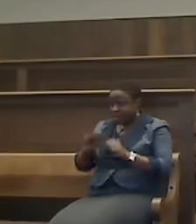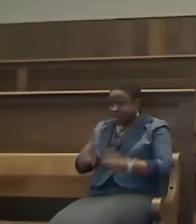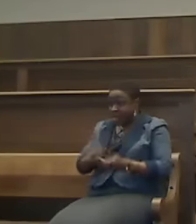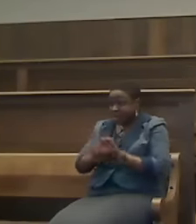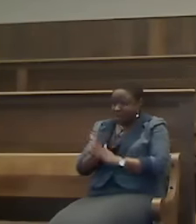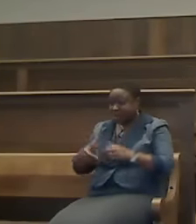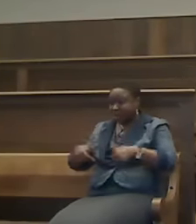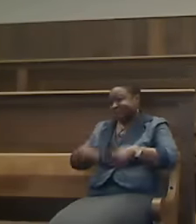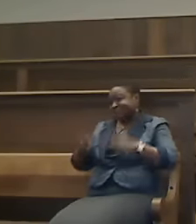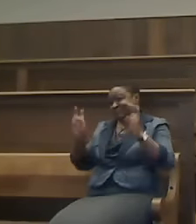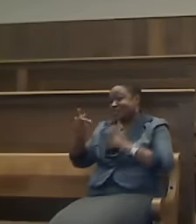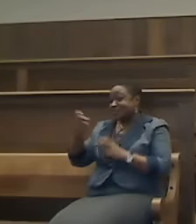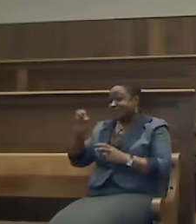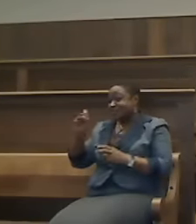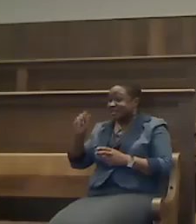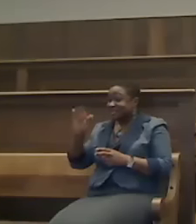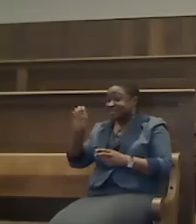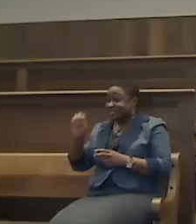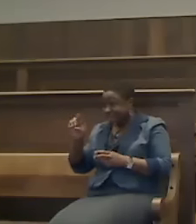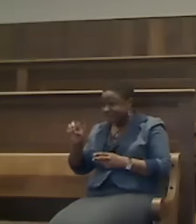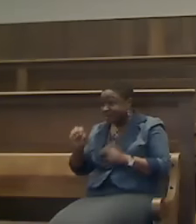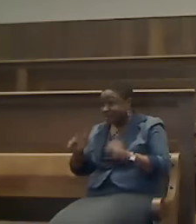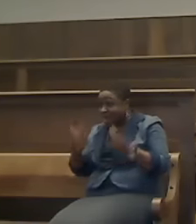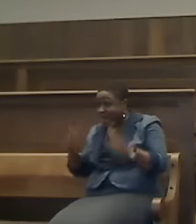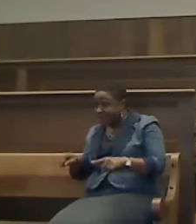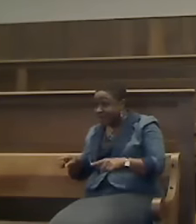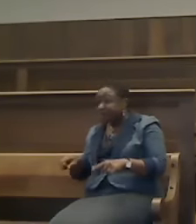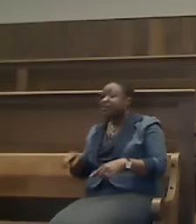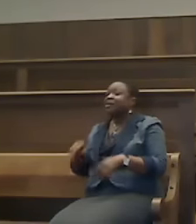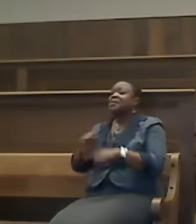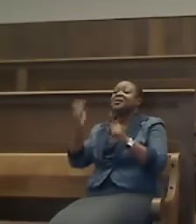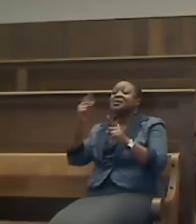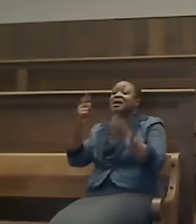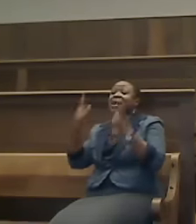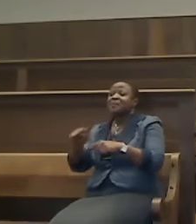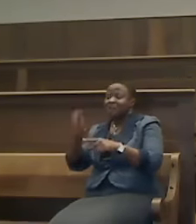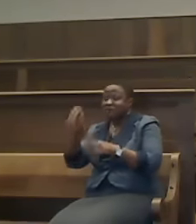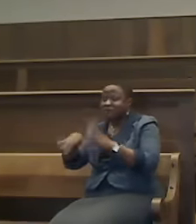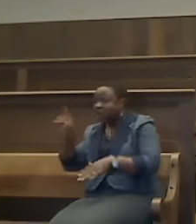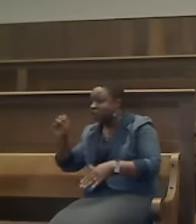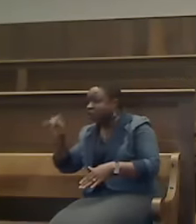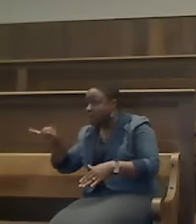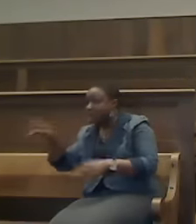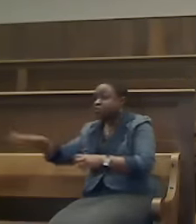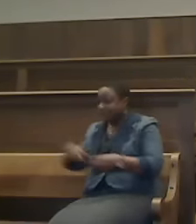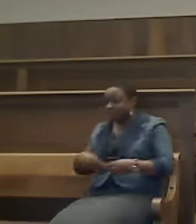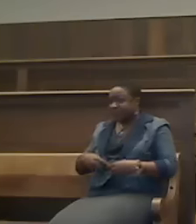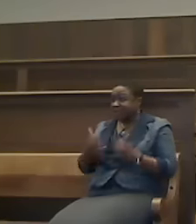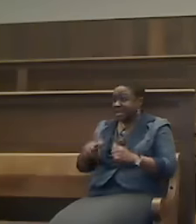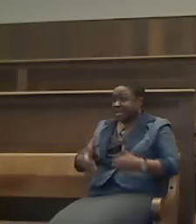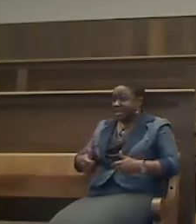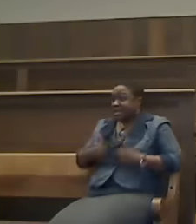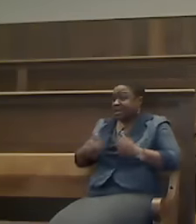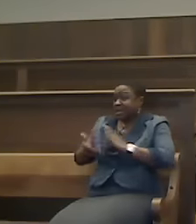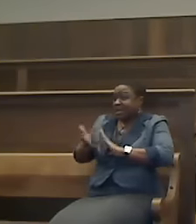the plug on the research when they found out that the genes from soybeans transfer. So that's one way